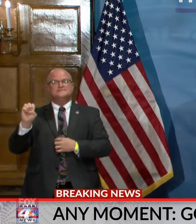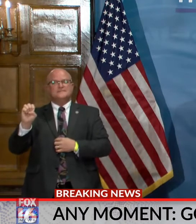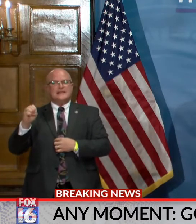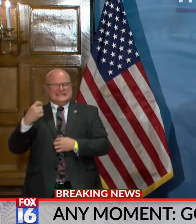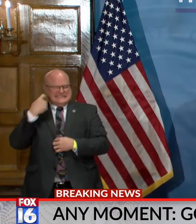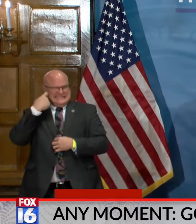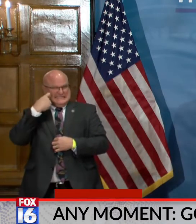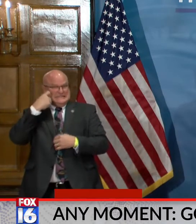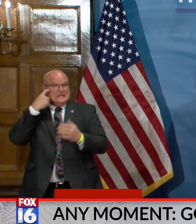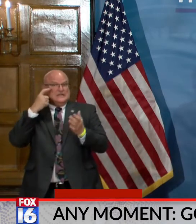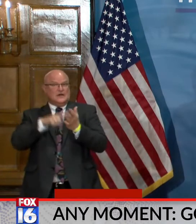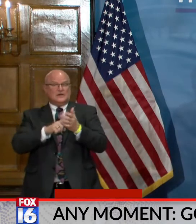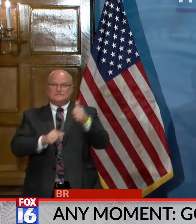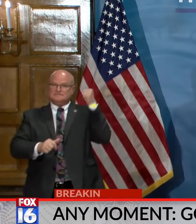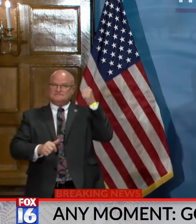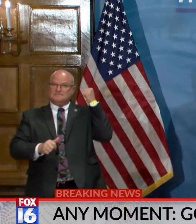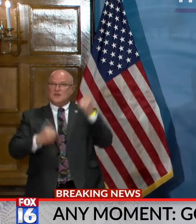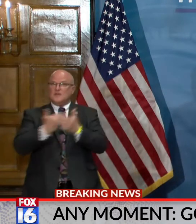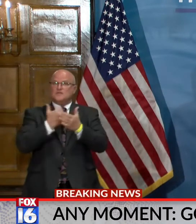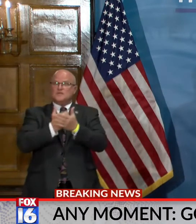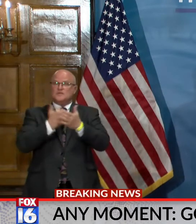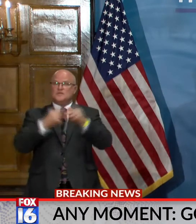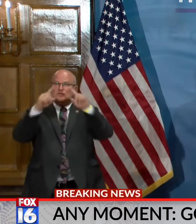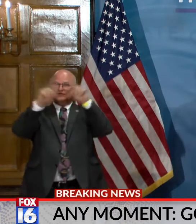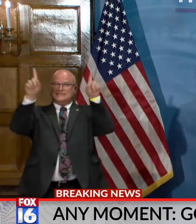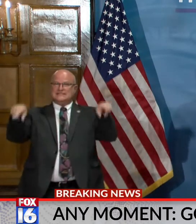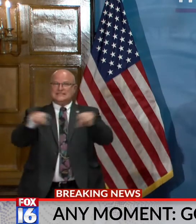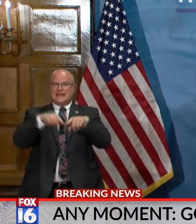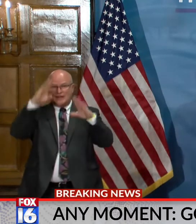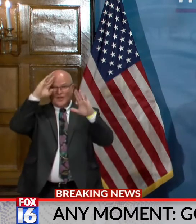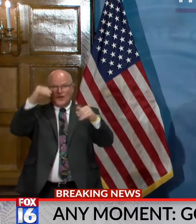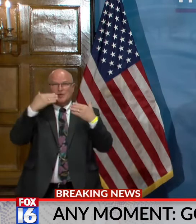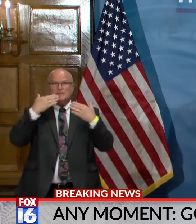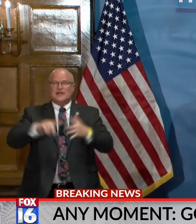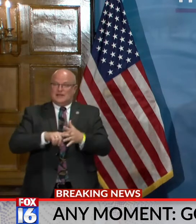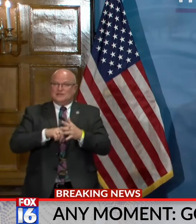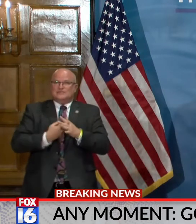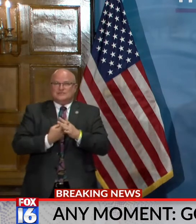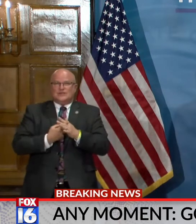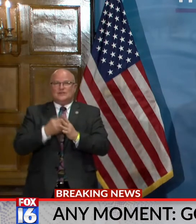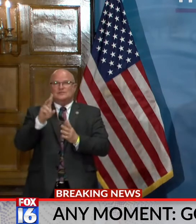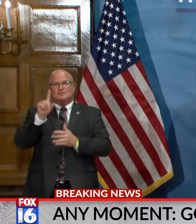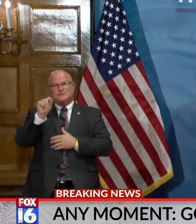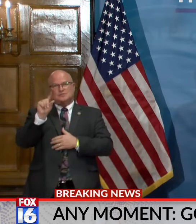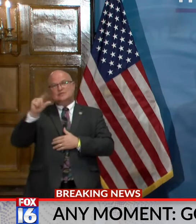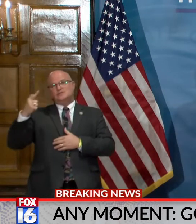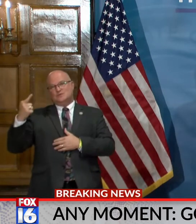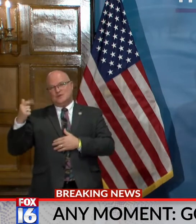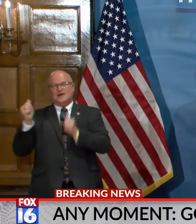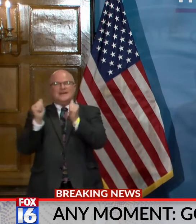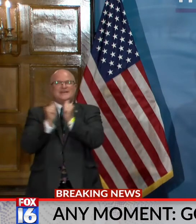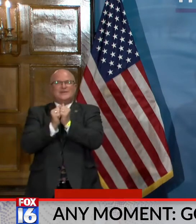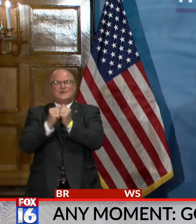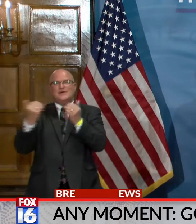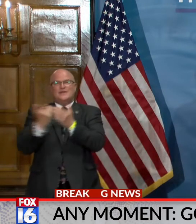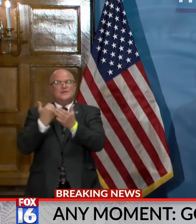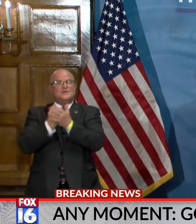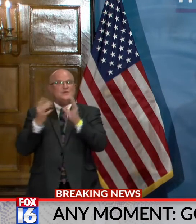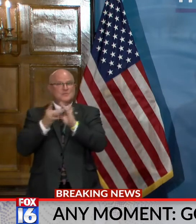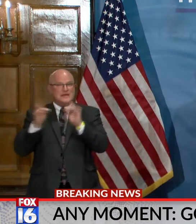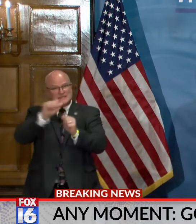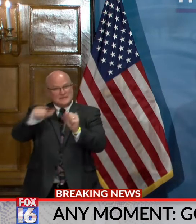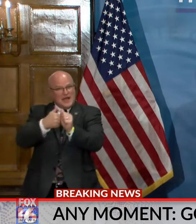just now noticed behind me the new graphic. I hope everybody appreciates starting the 2021 with a new message